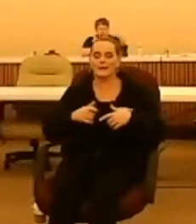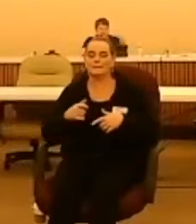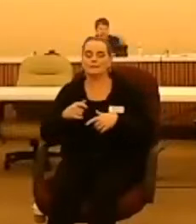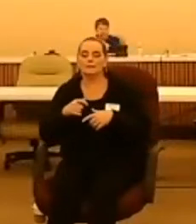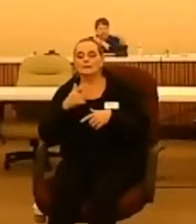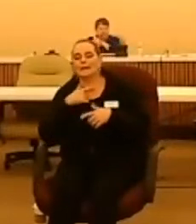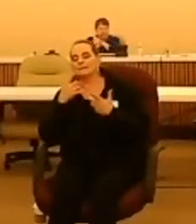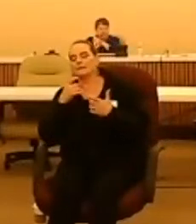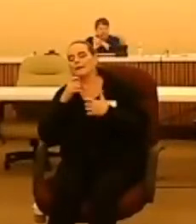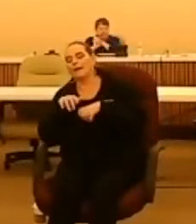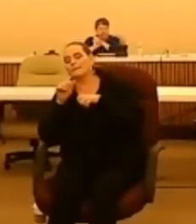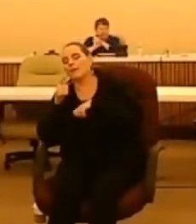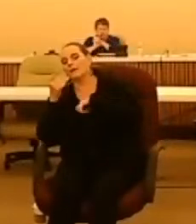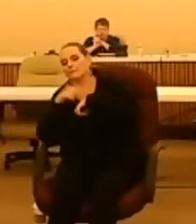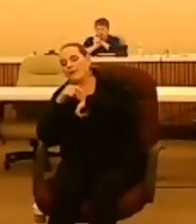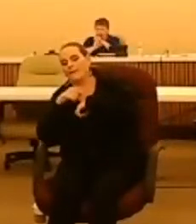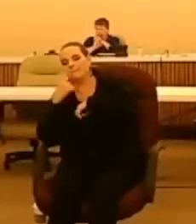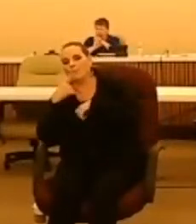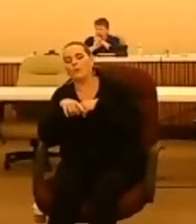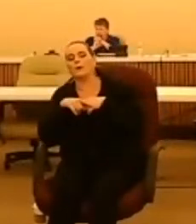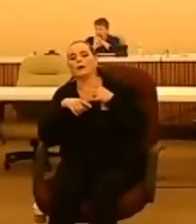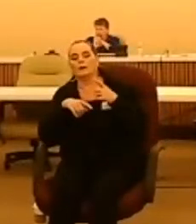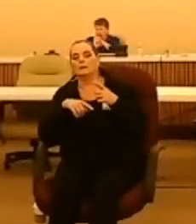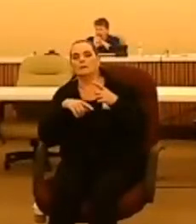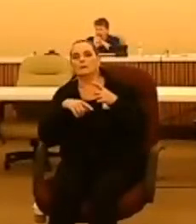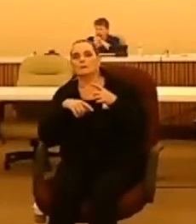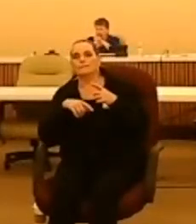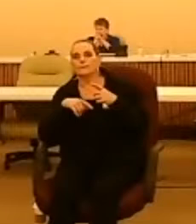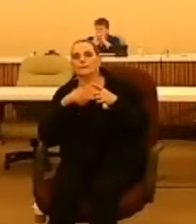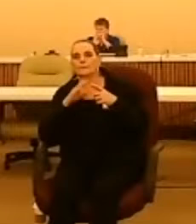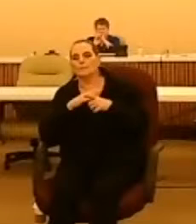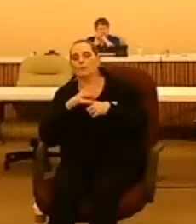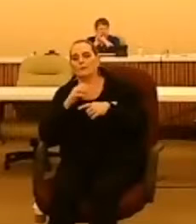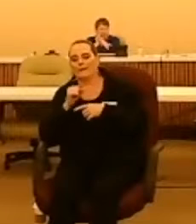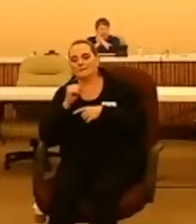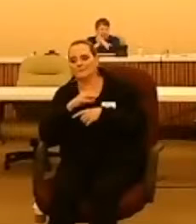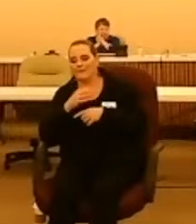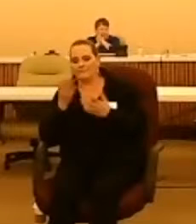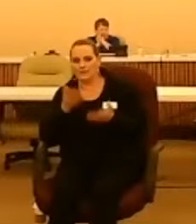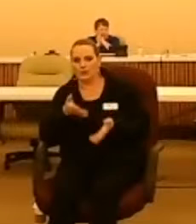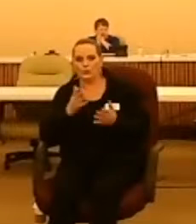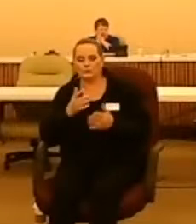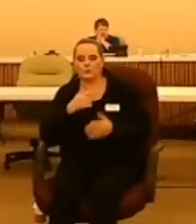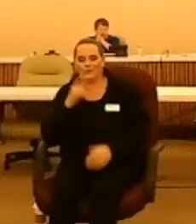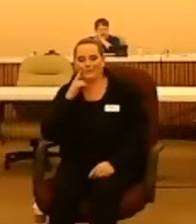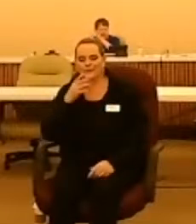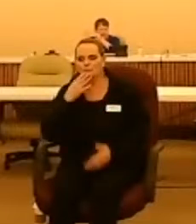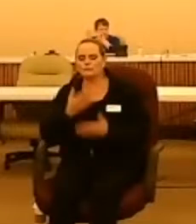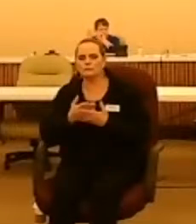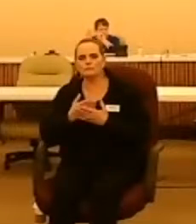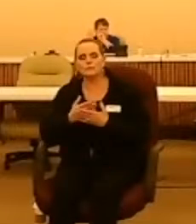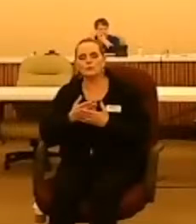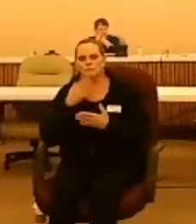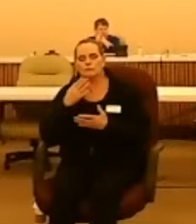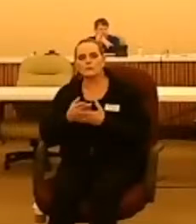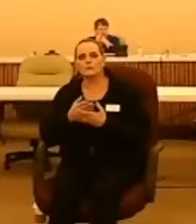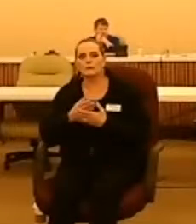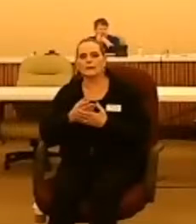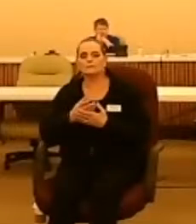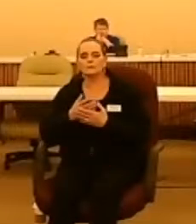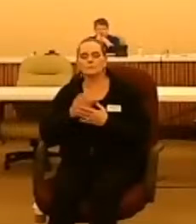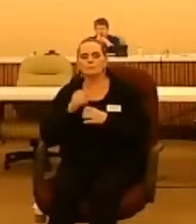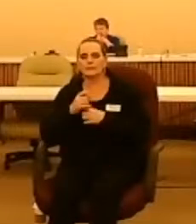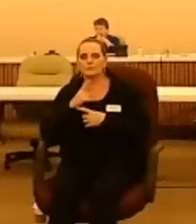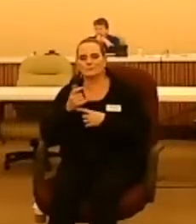time consuming for the board and staff here. So I think it does a good job of striking